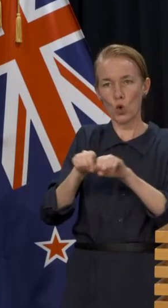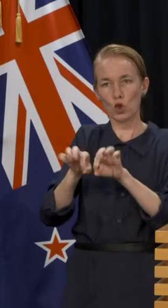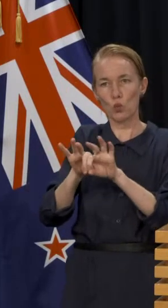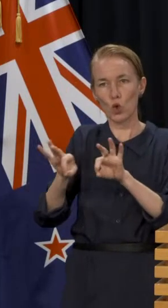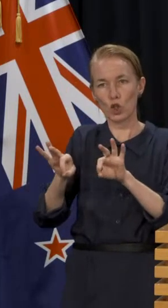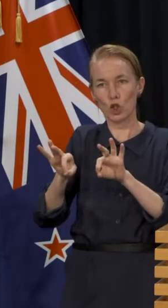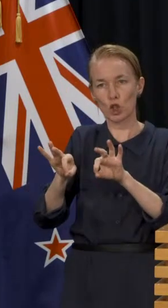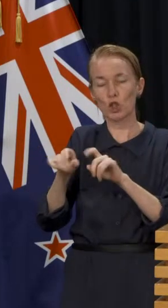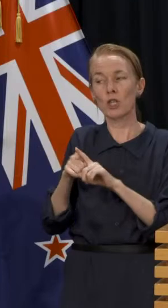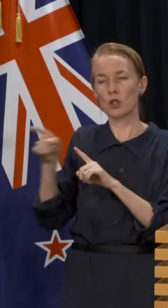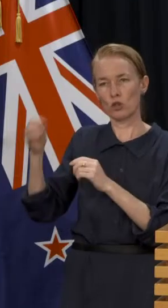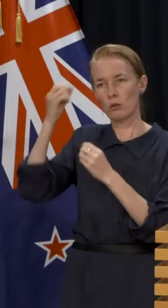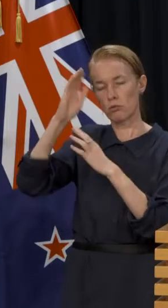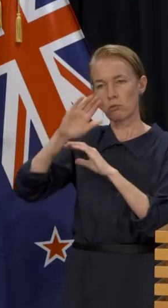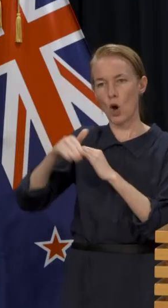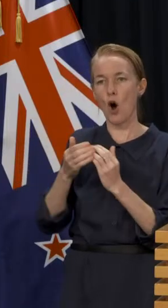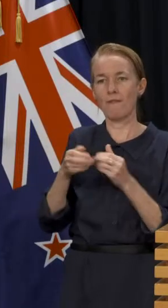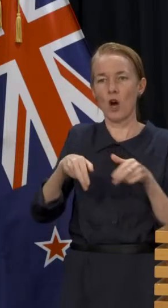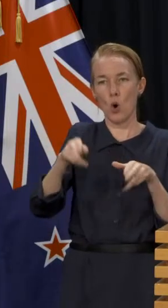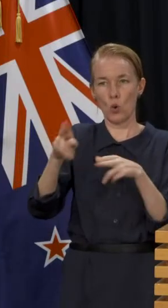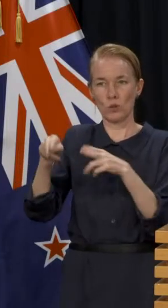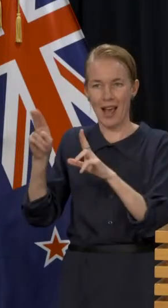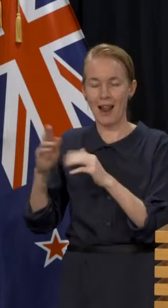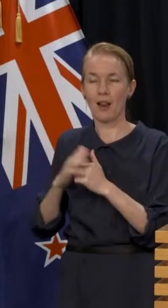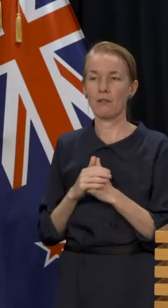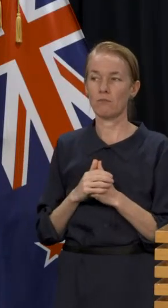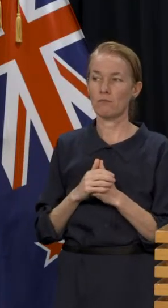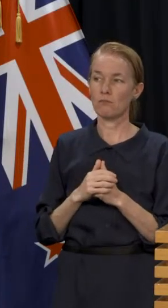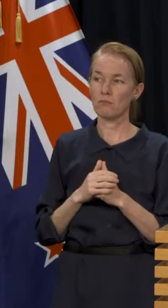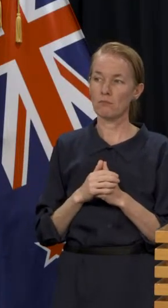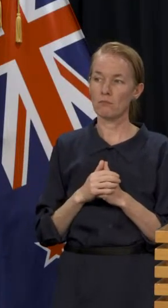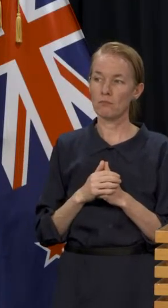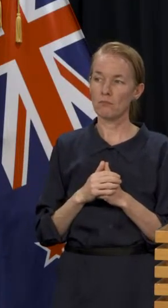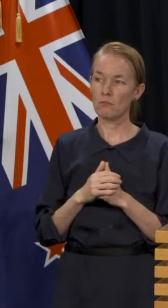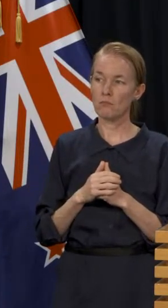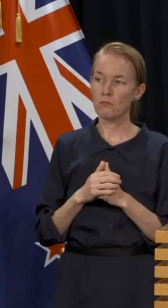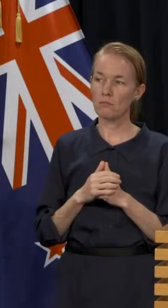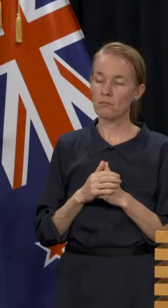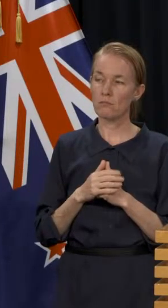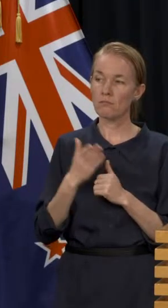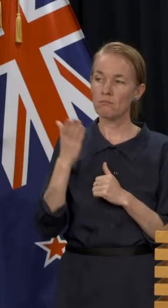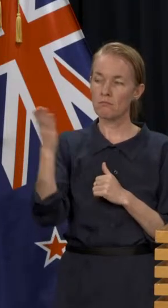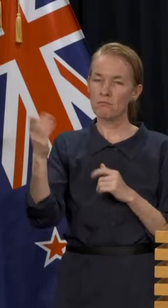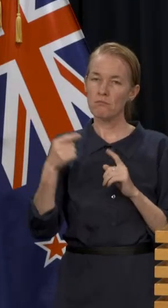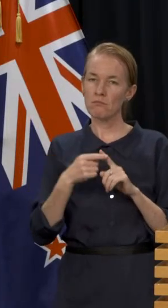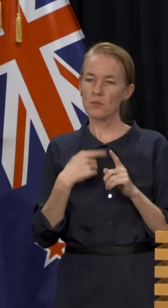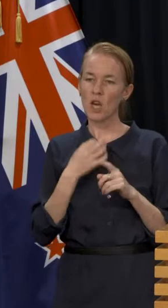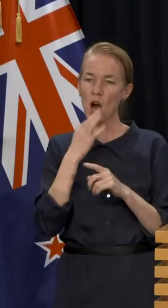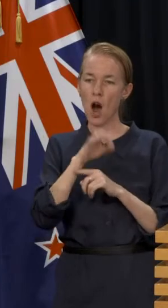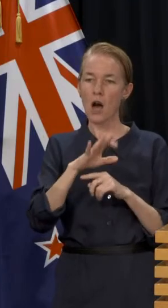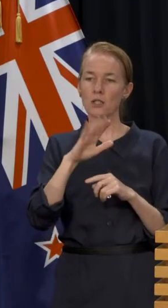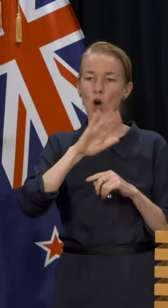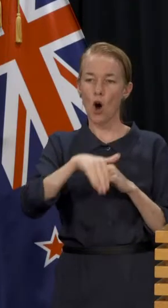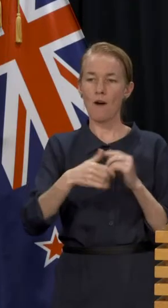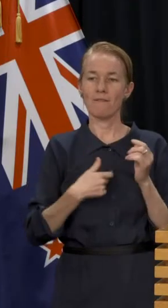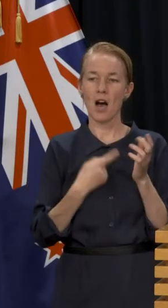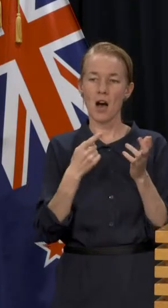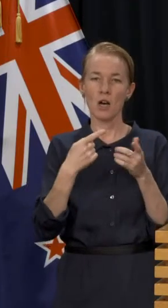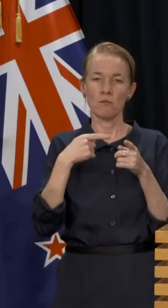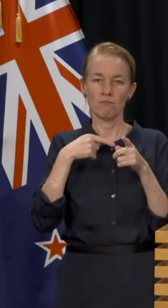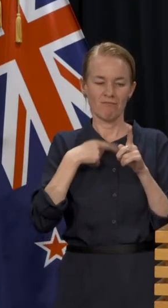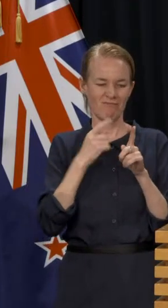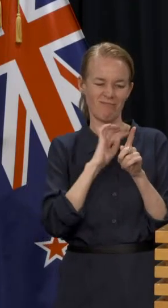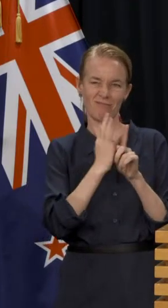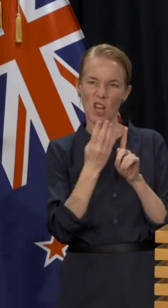about here. Do you have any updates All right, last question. The Roche report from the Contact Tracing Assurance Committee? Look, we've been working our way through that. I have